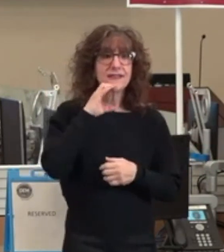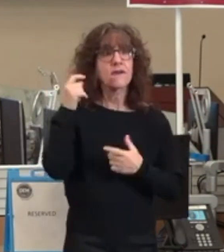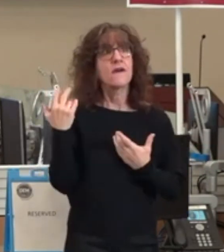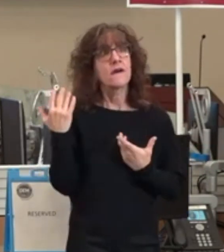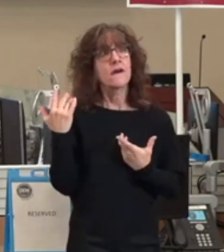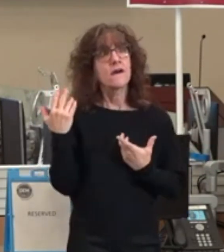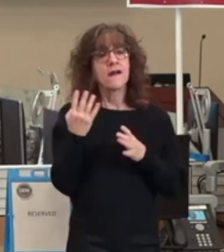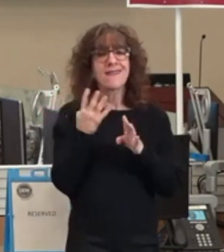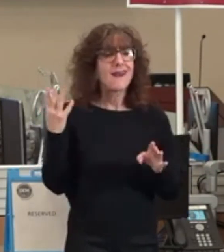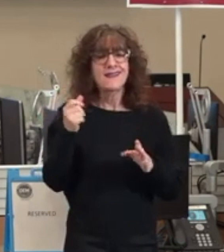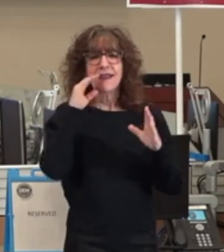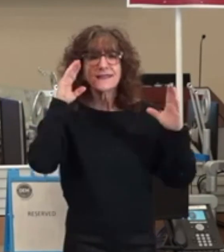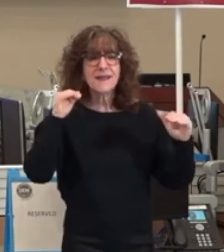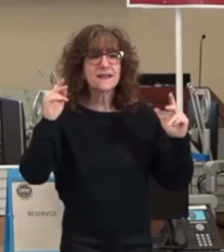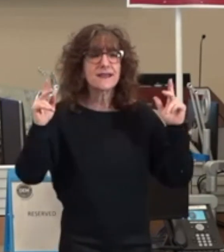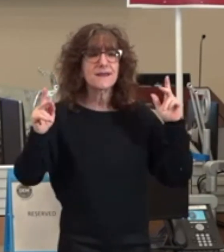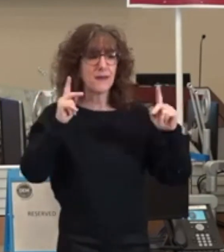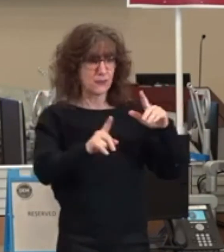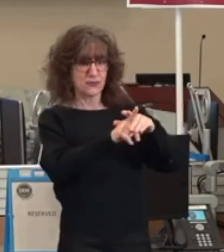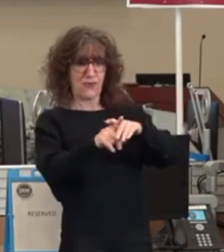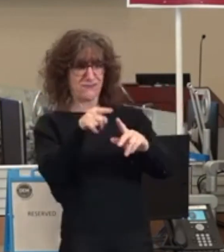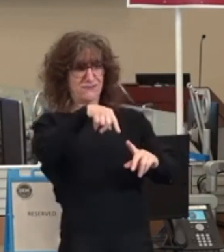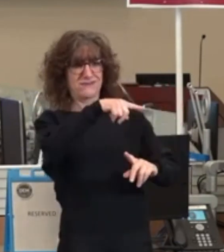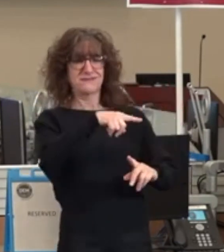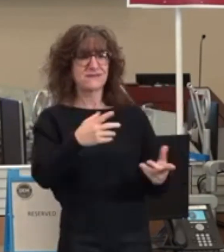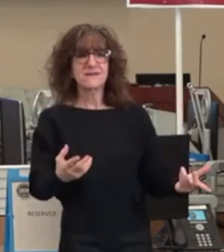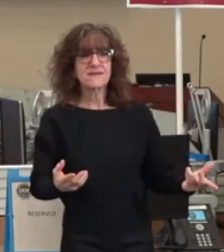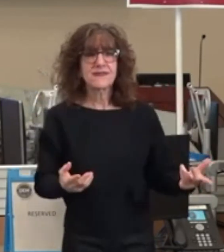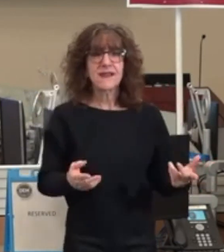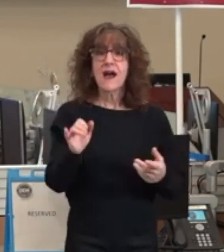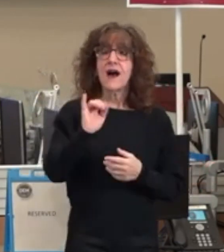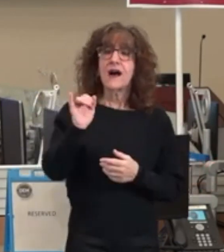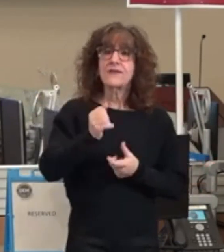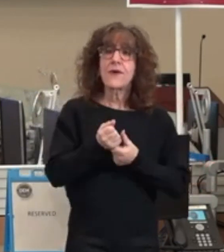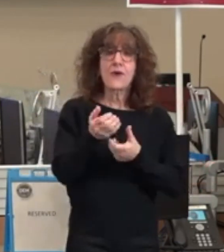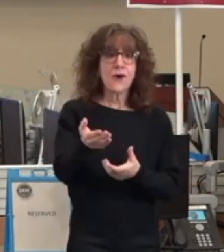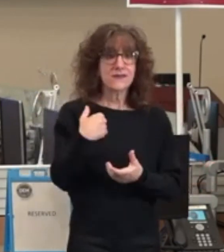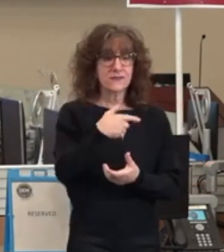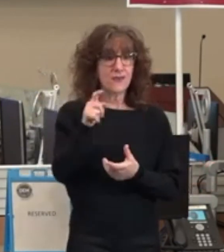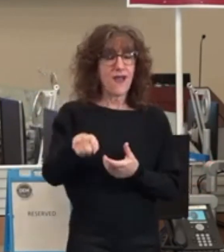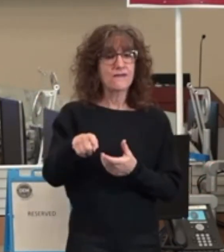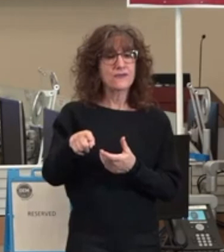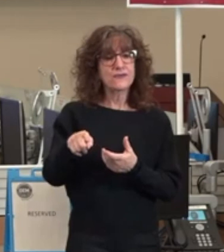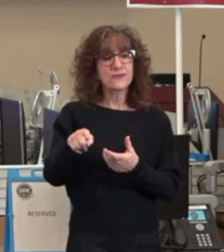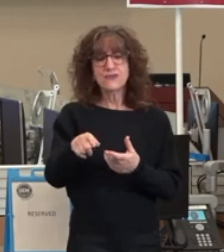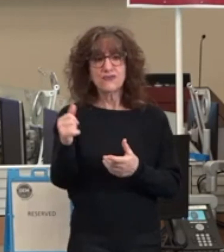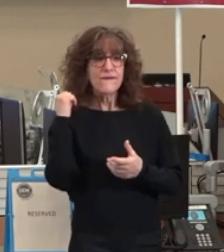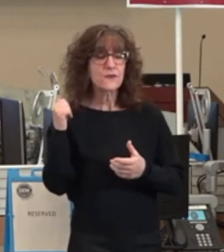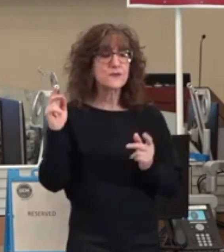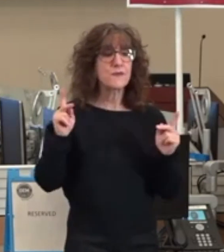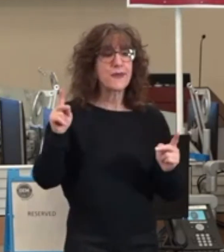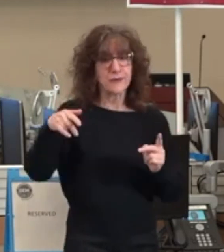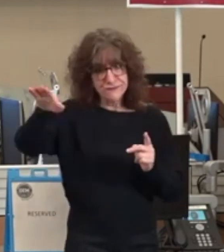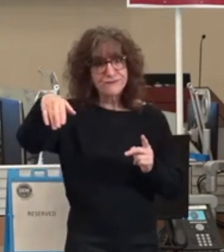in line. These are unanticipated people we have not expected to show up at our sites. It's also caused us to have to turn away people. And